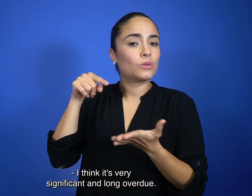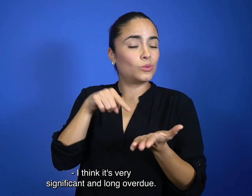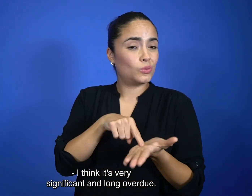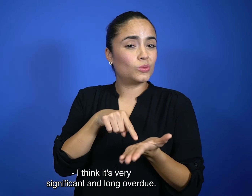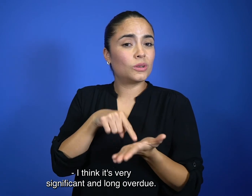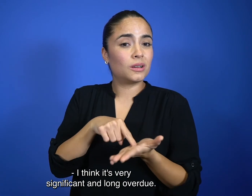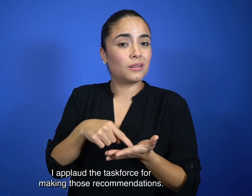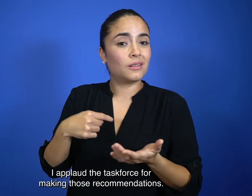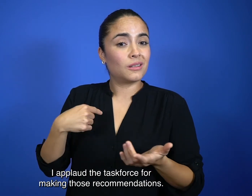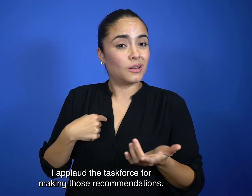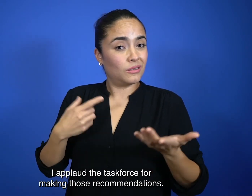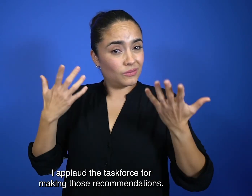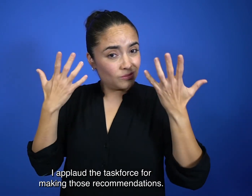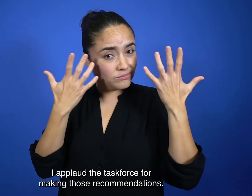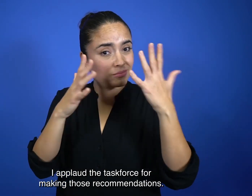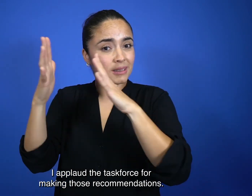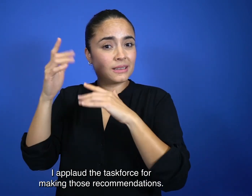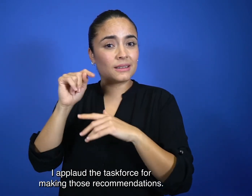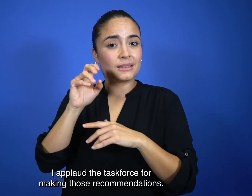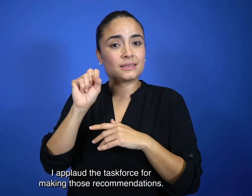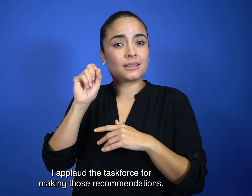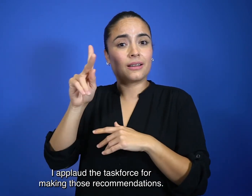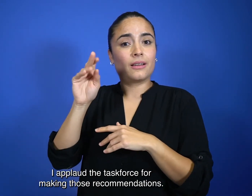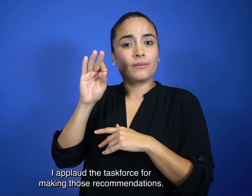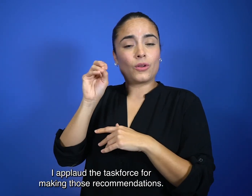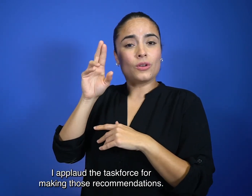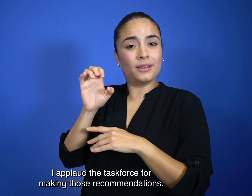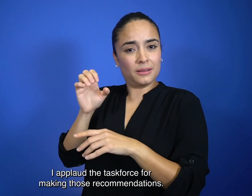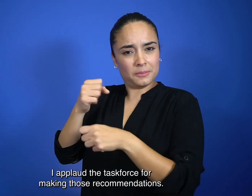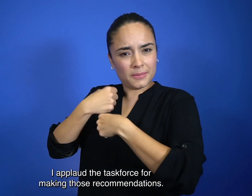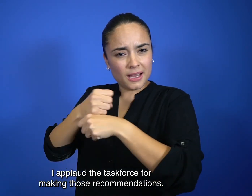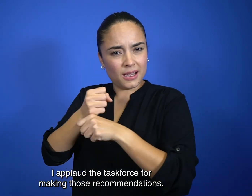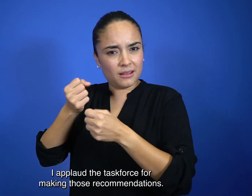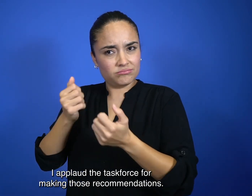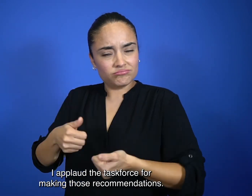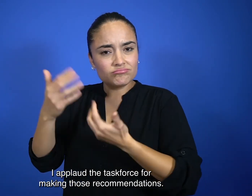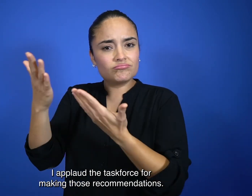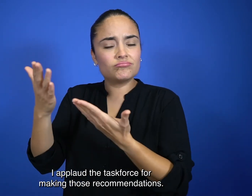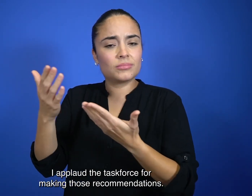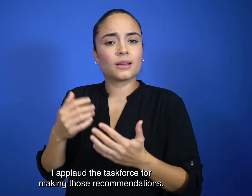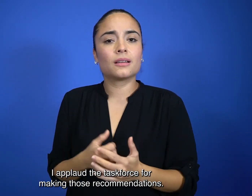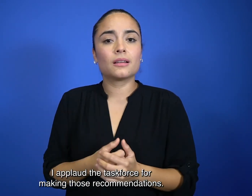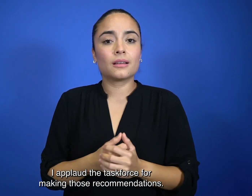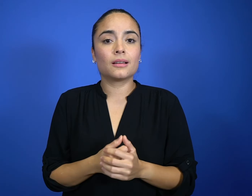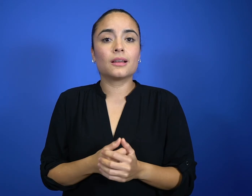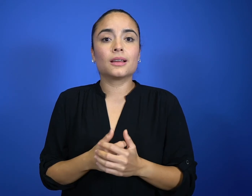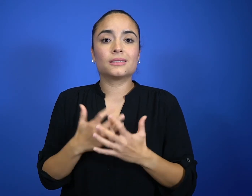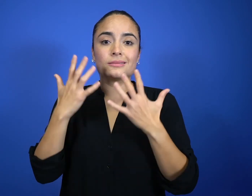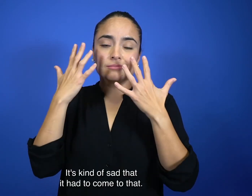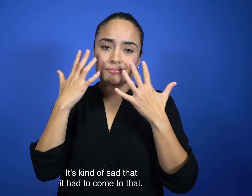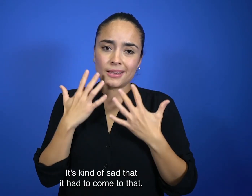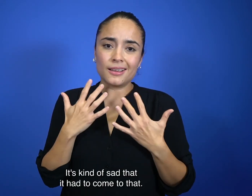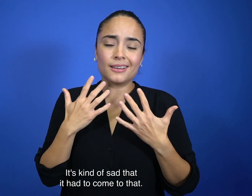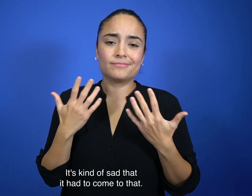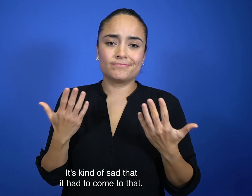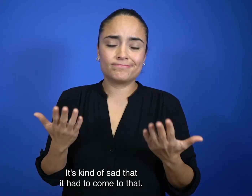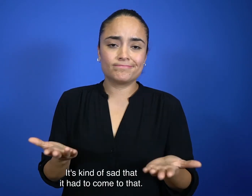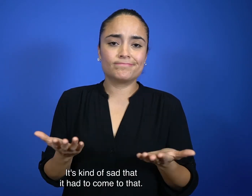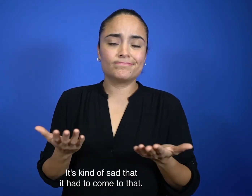overdue. I applaud the task force for making those recommendations. It's kind of sad that it had